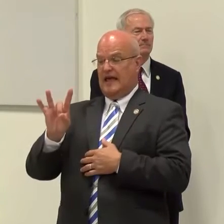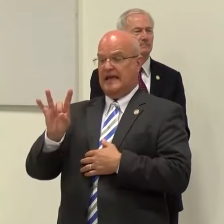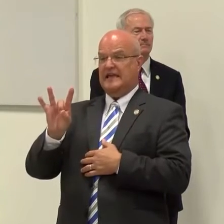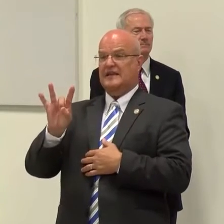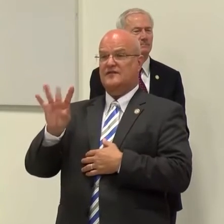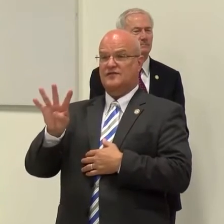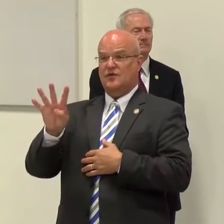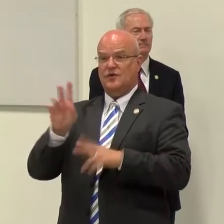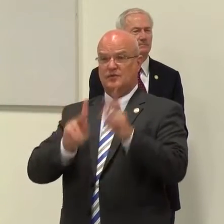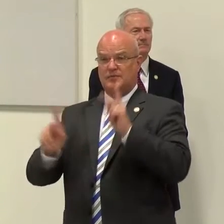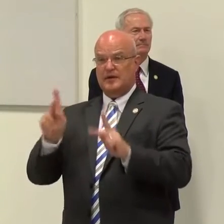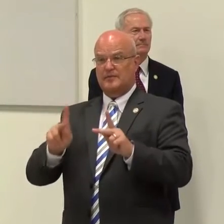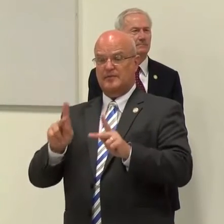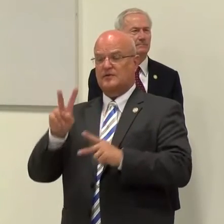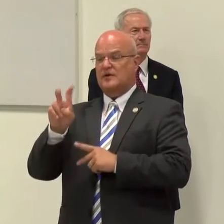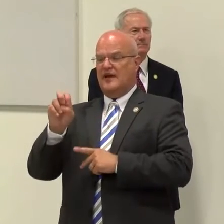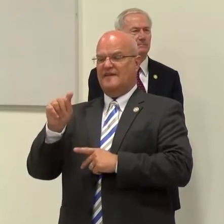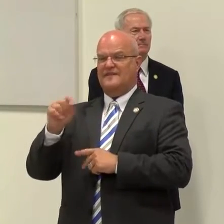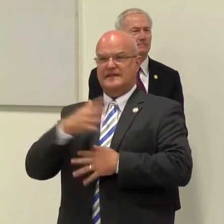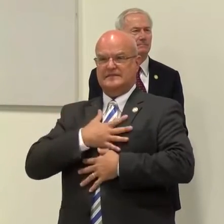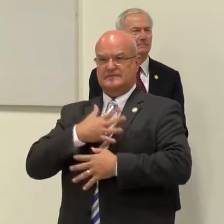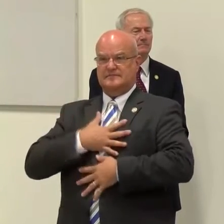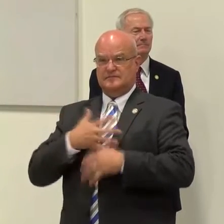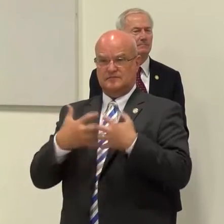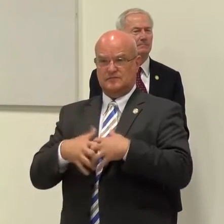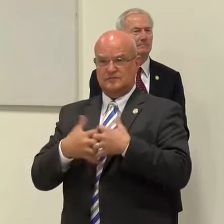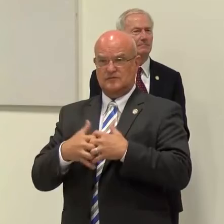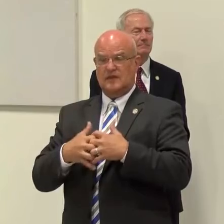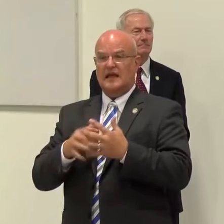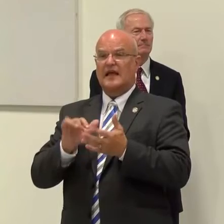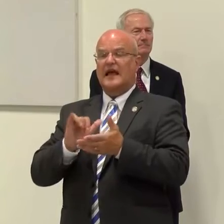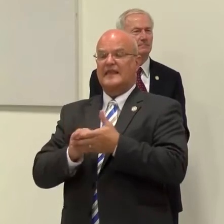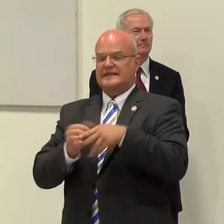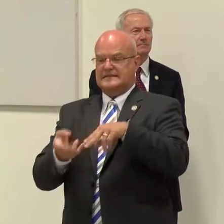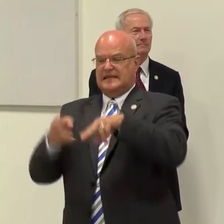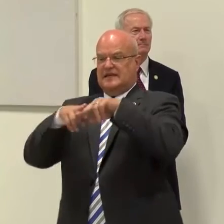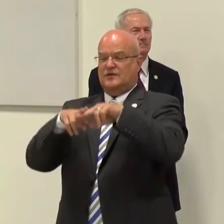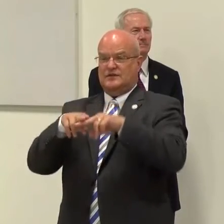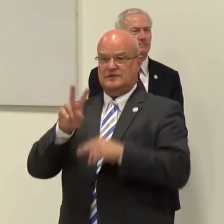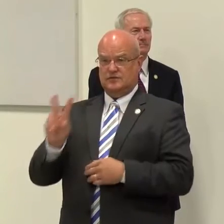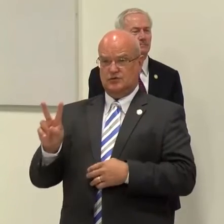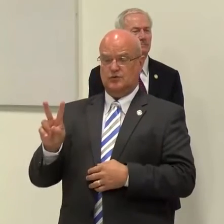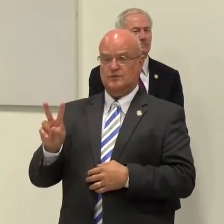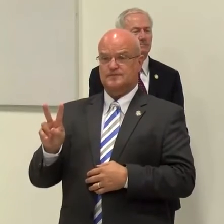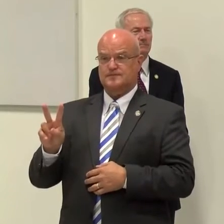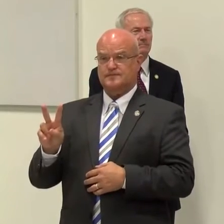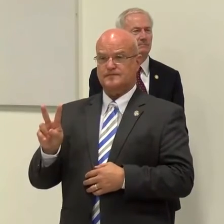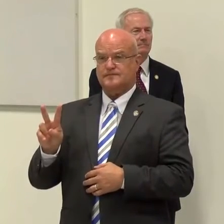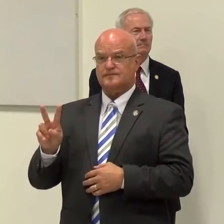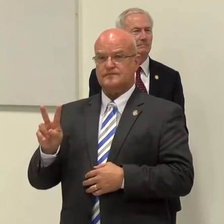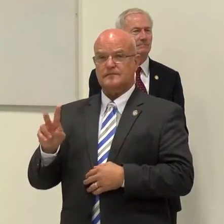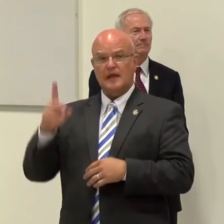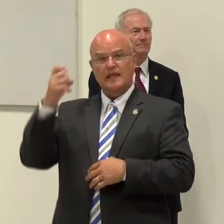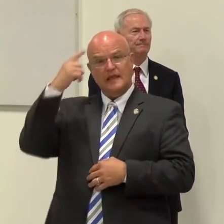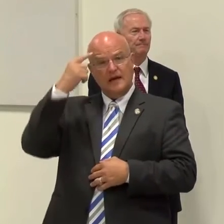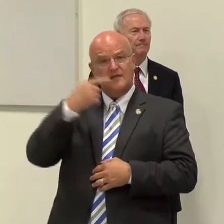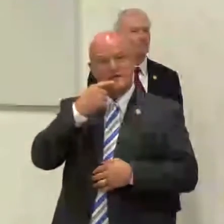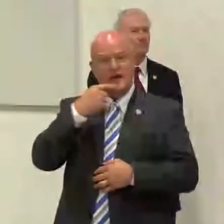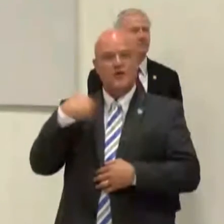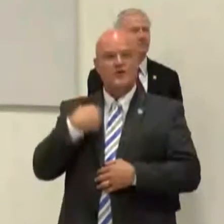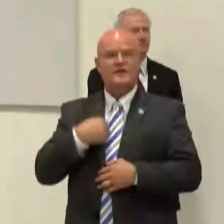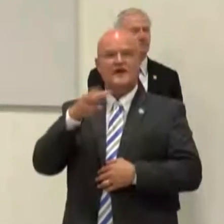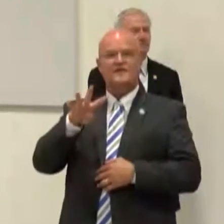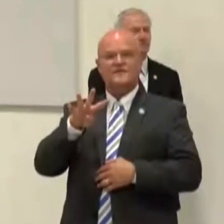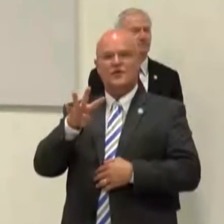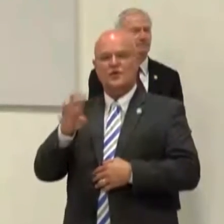84 individuals who are on a ventilator, and that's an increase of 2 from yesterday. And as the Governor mentioned, we've had